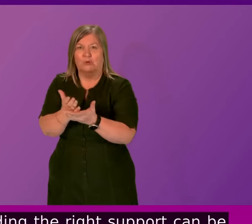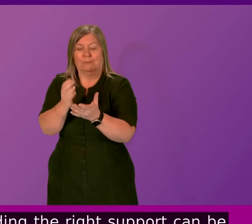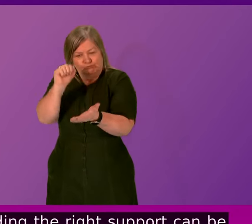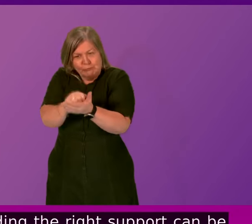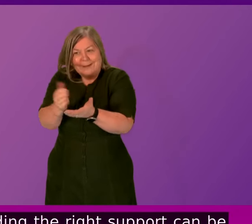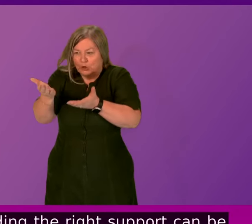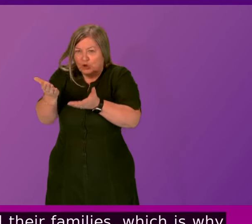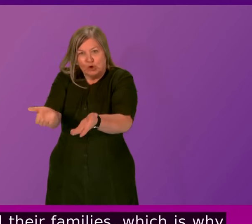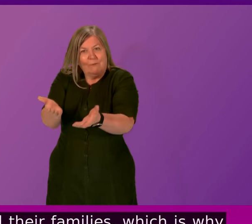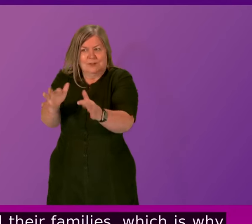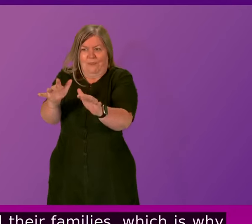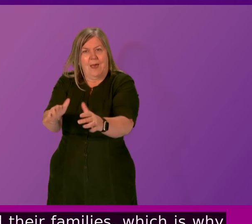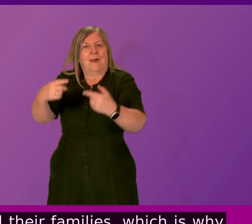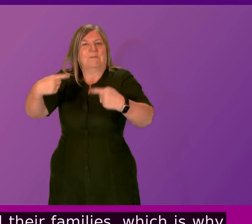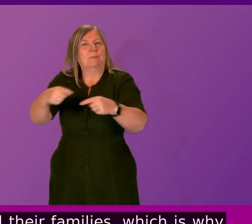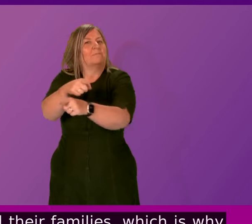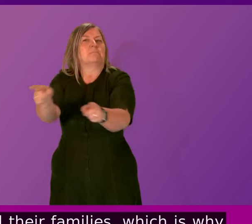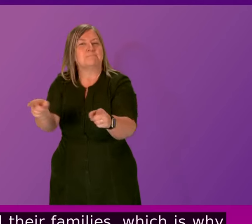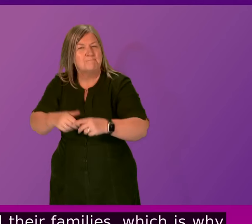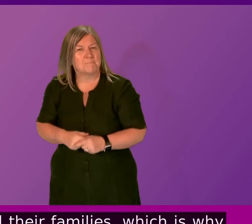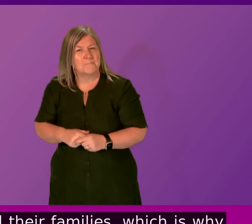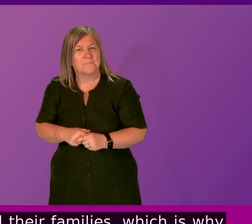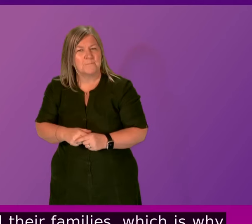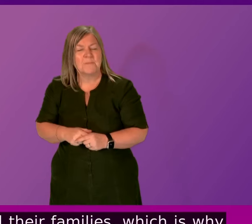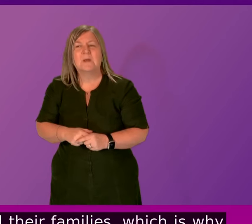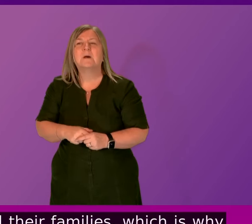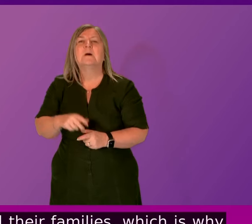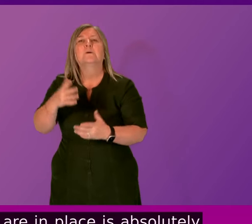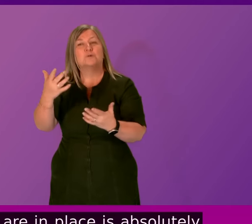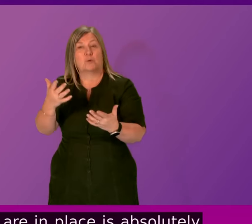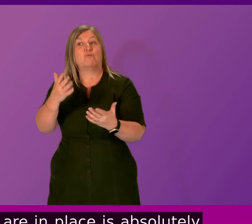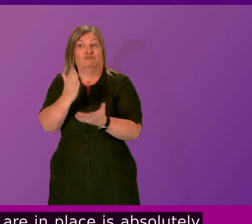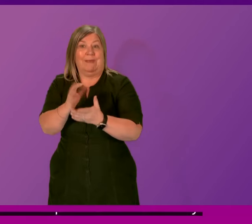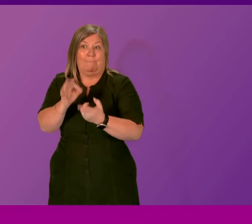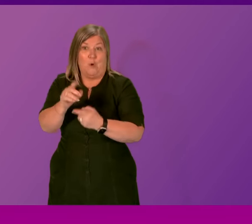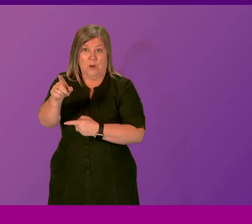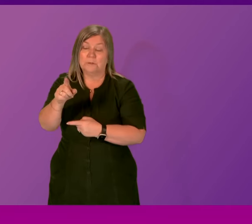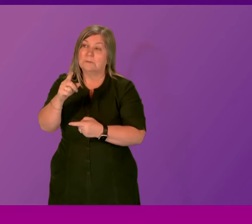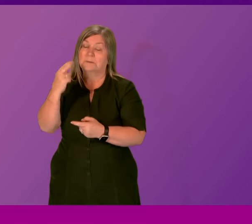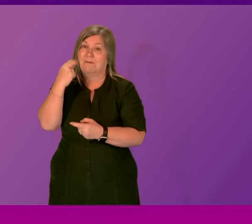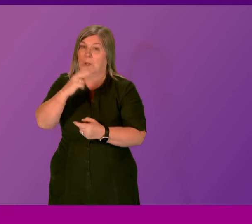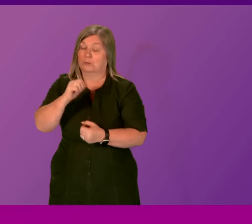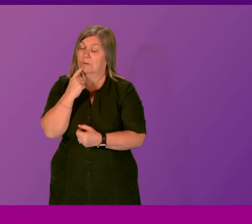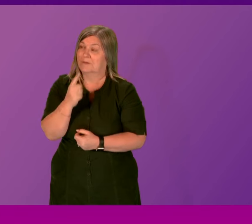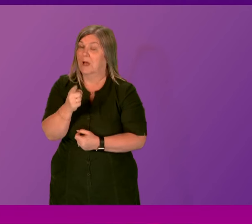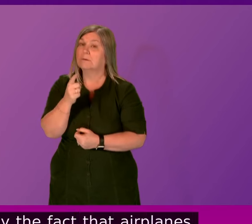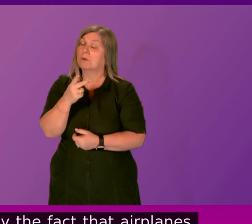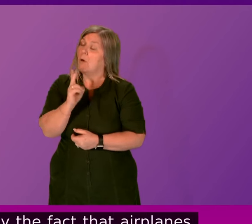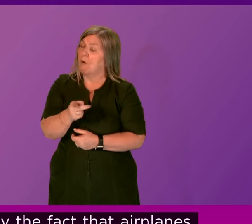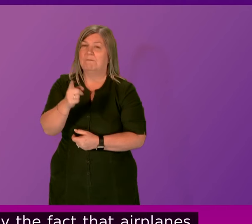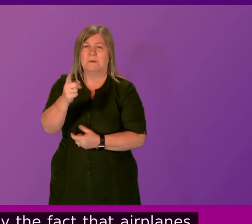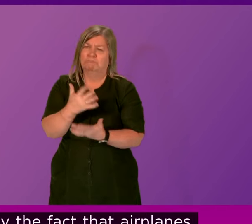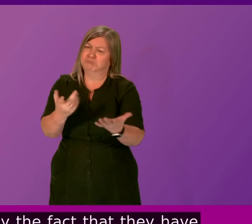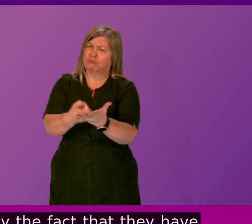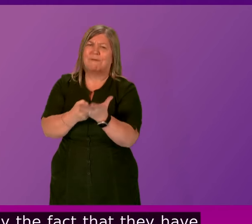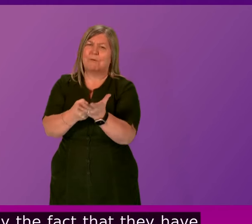are in place is absolutely crucial. This point is reinforced by the fact that Deafblind Scotland have said that all too often they receive